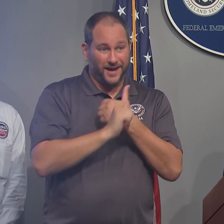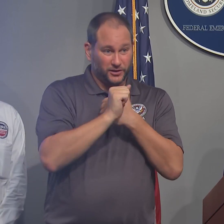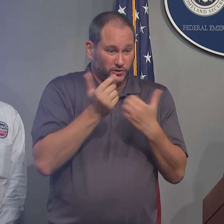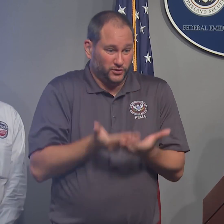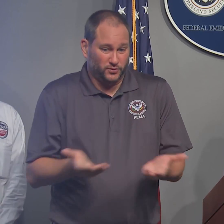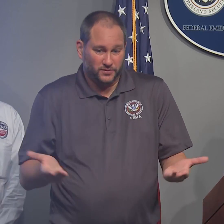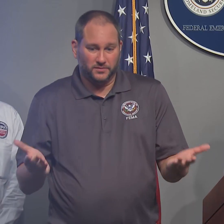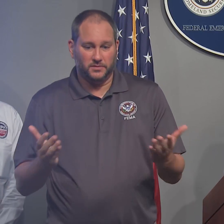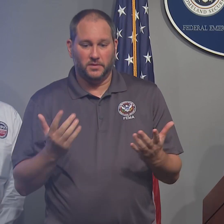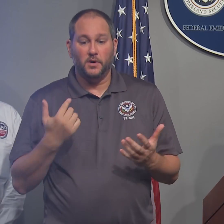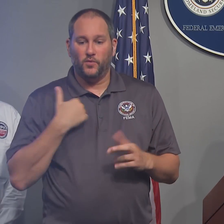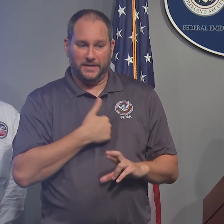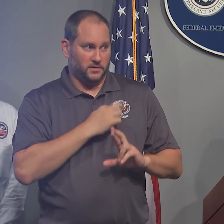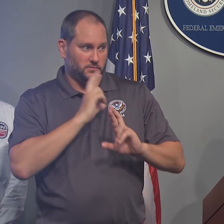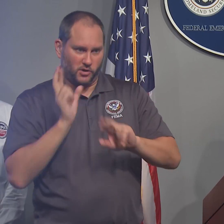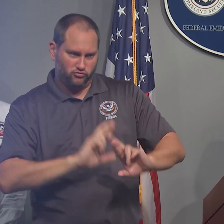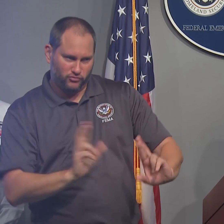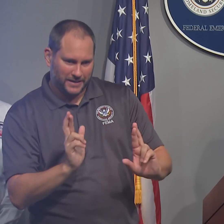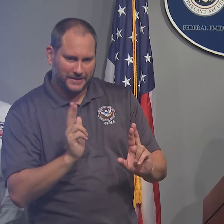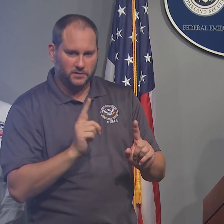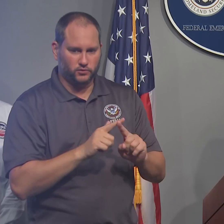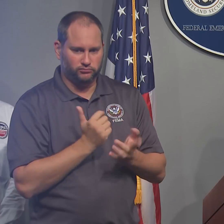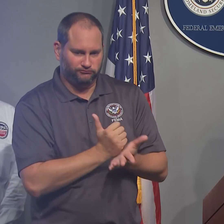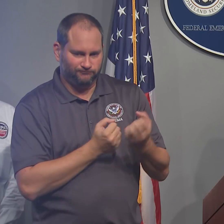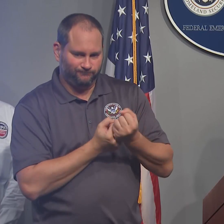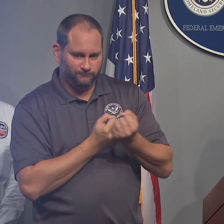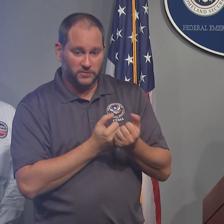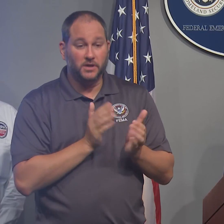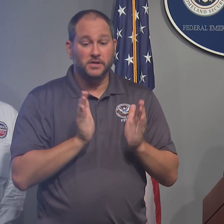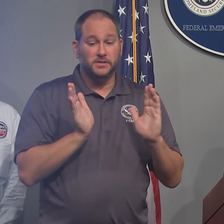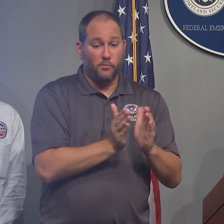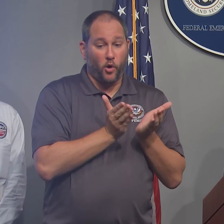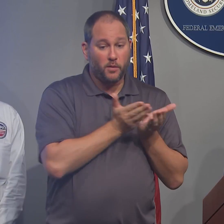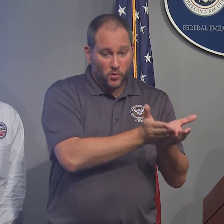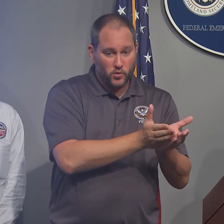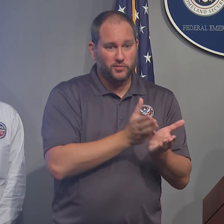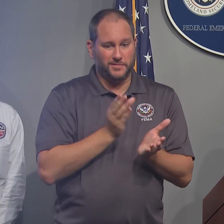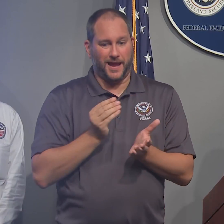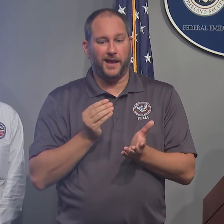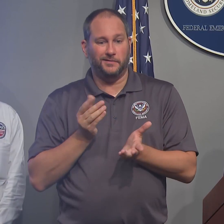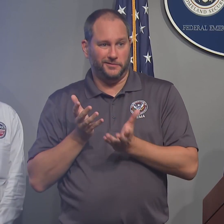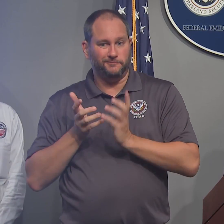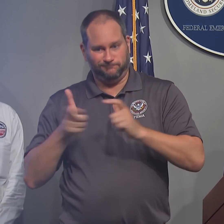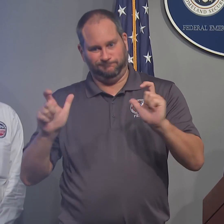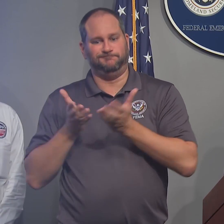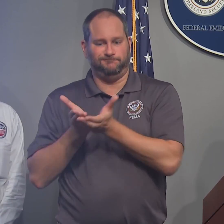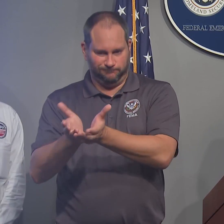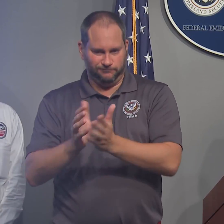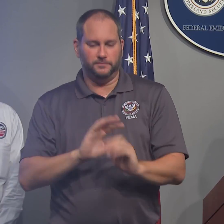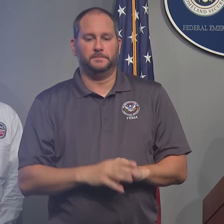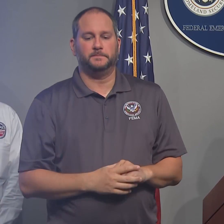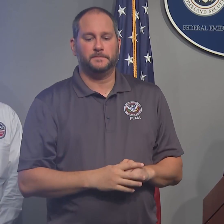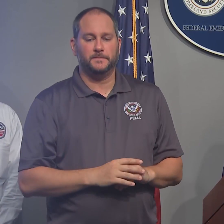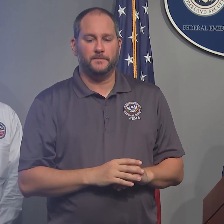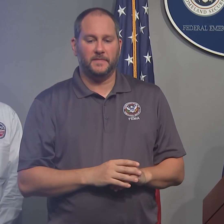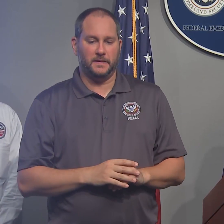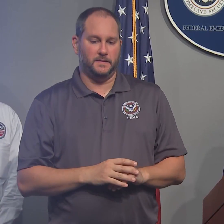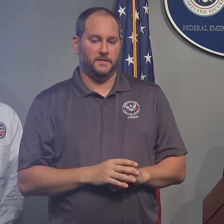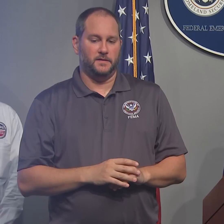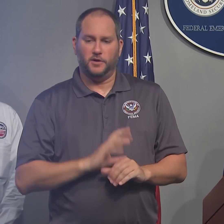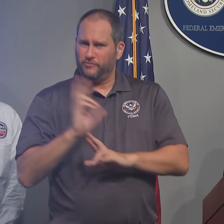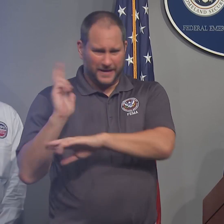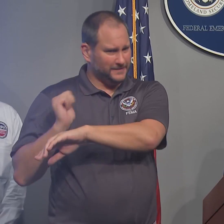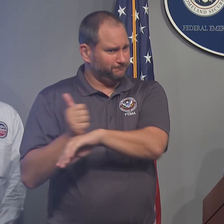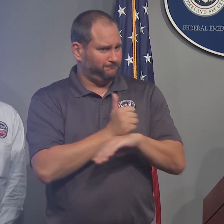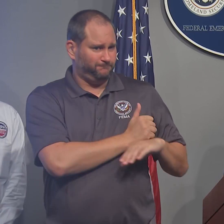Coast Guard small boat and cutter crews are going to be outside the storm and ready to move in as soon as it's safe to do so. For those in the path of the storm,